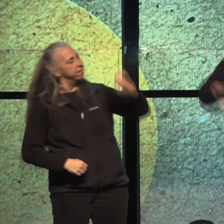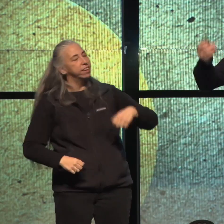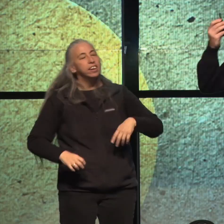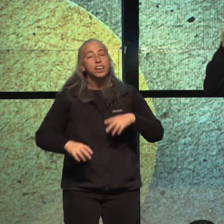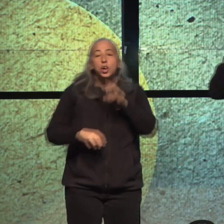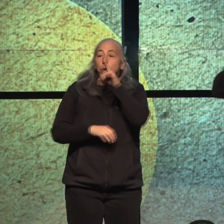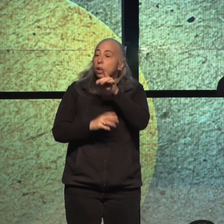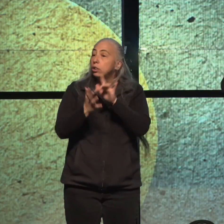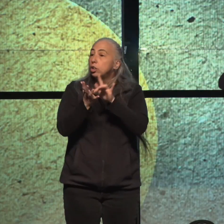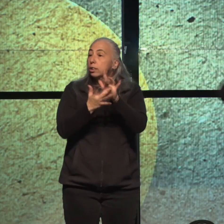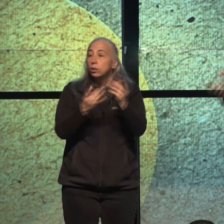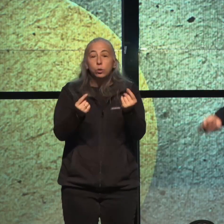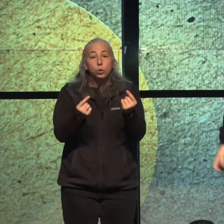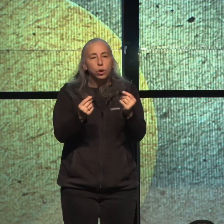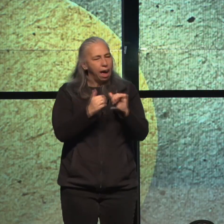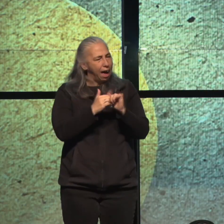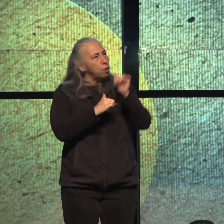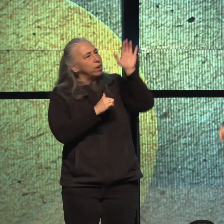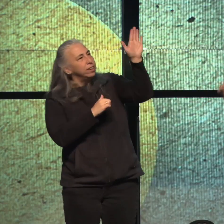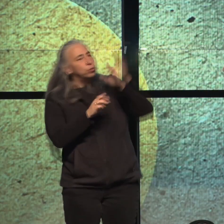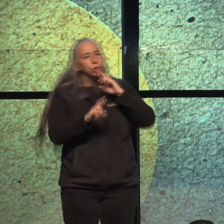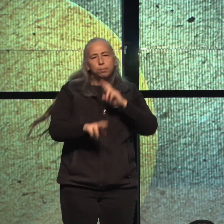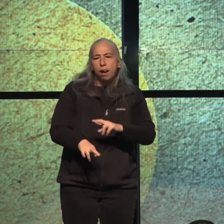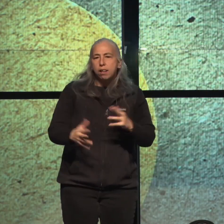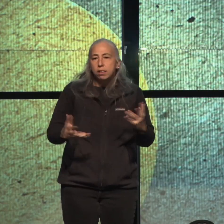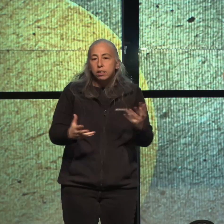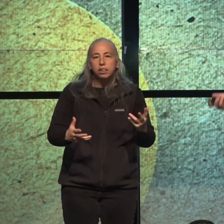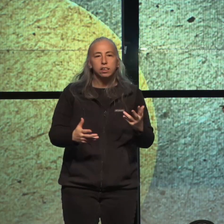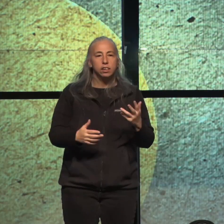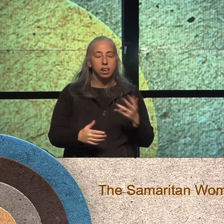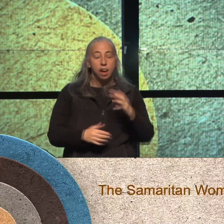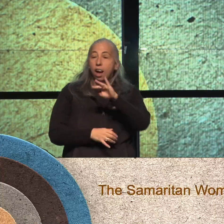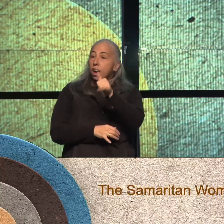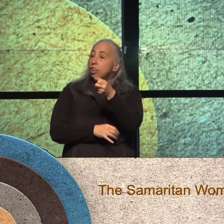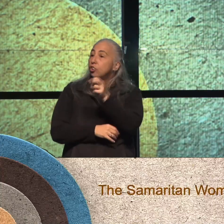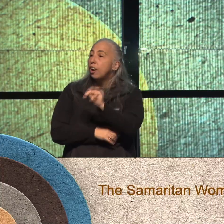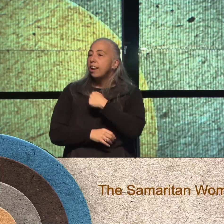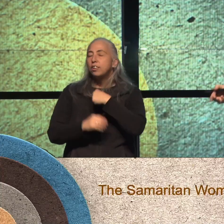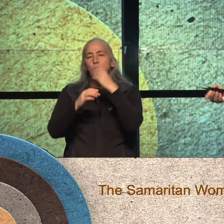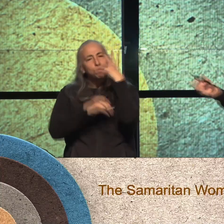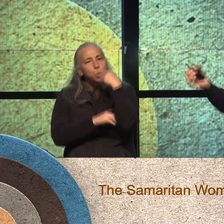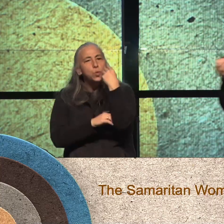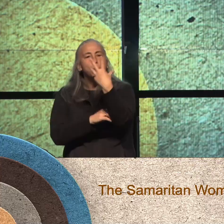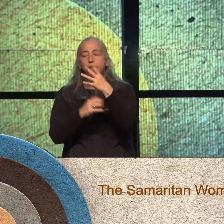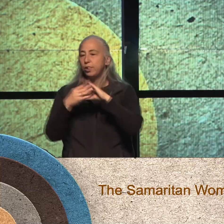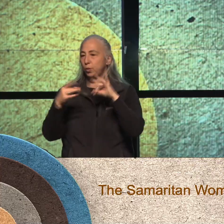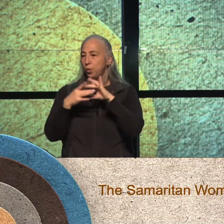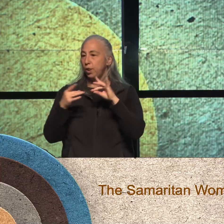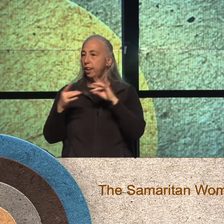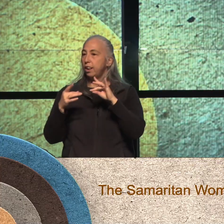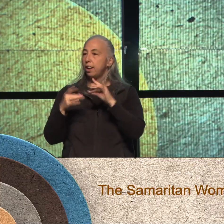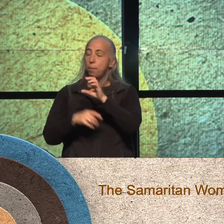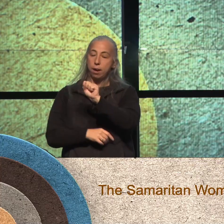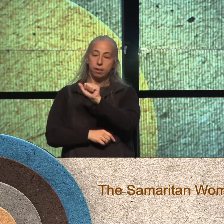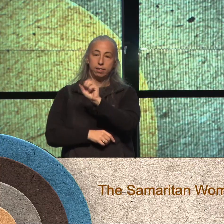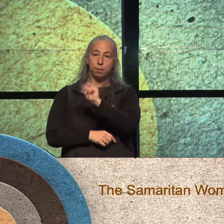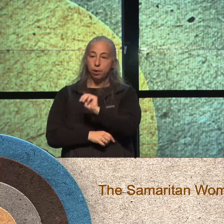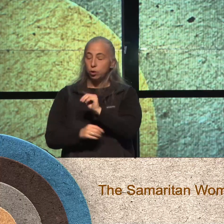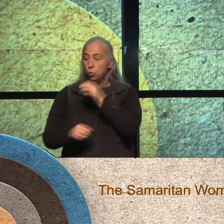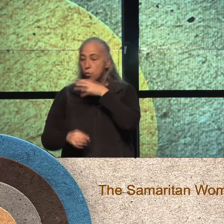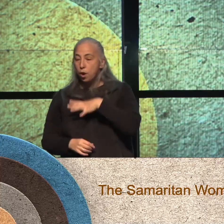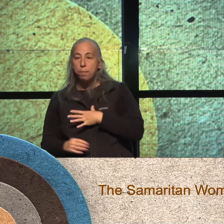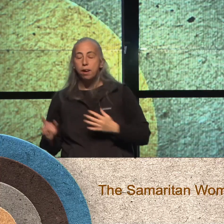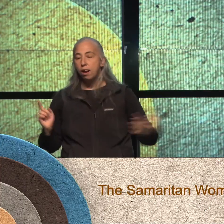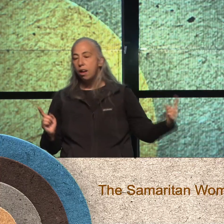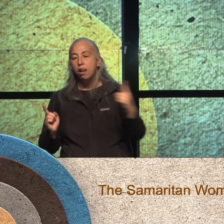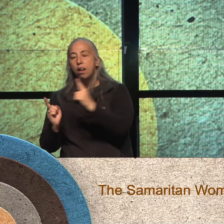What did Jesus do? How did he respond? Well, we have this beautiful story in John of the Samaritan woman at the well that Jesus encounters, and he goes right up to her and